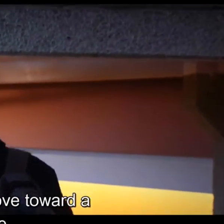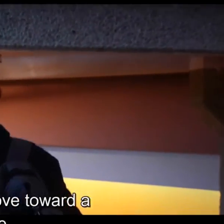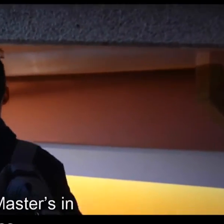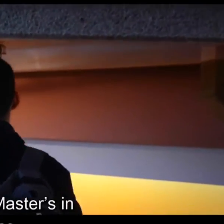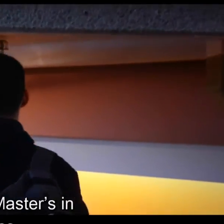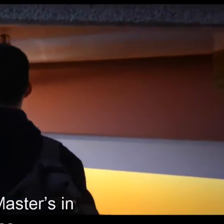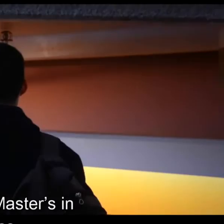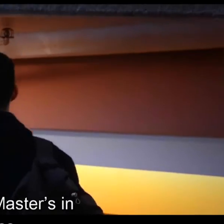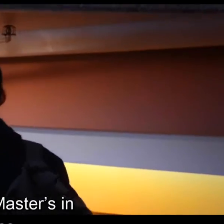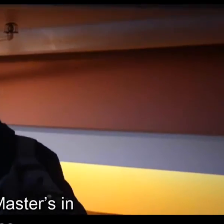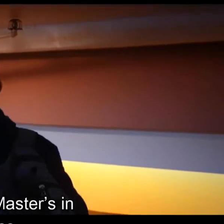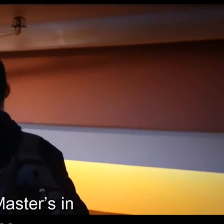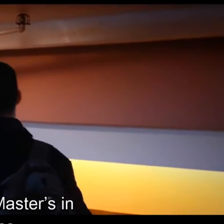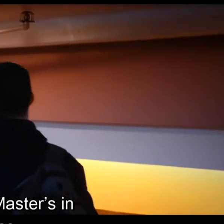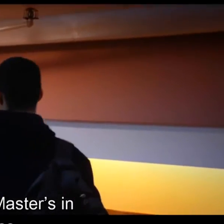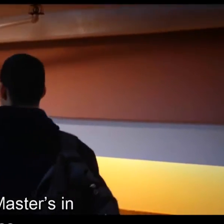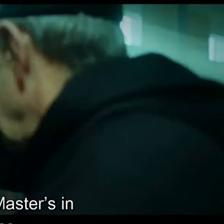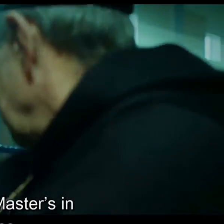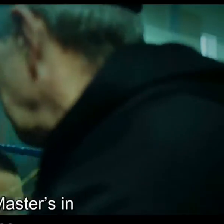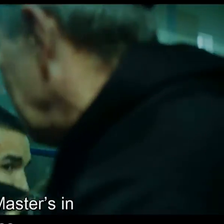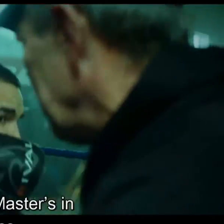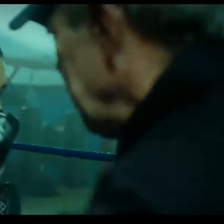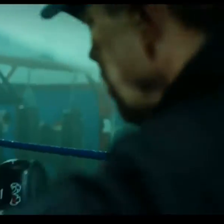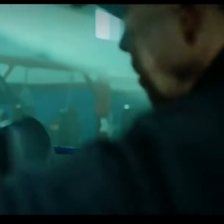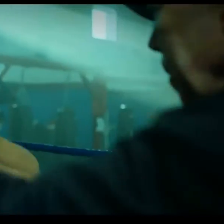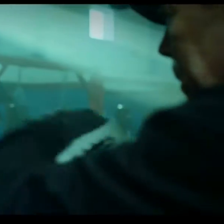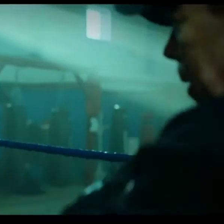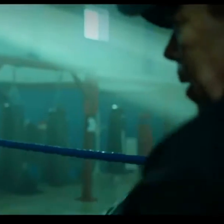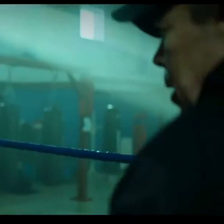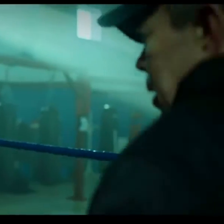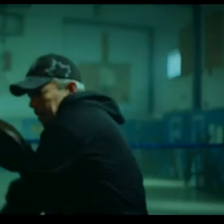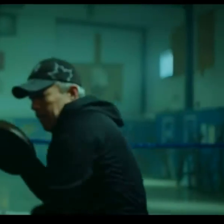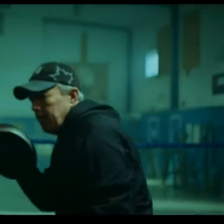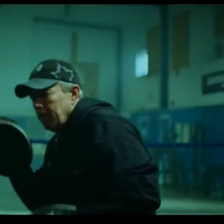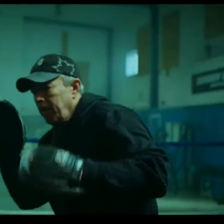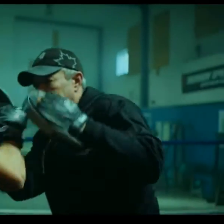degree, hopefully my master's in business.